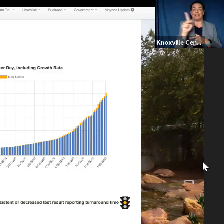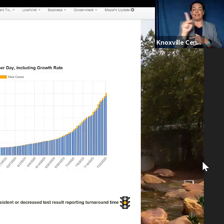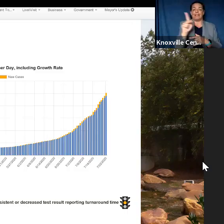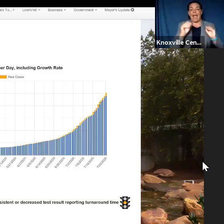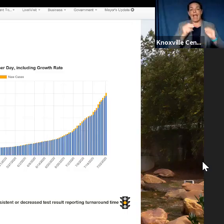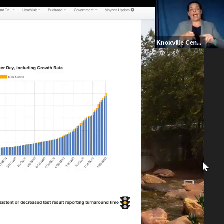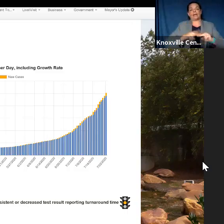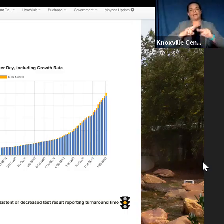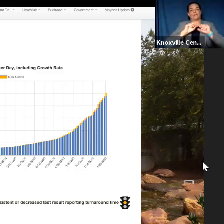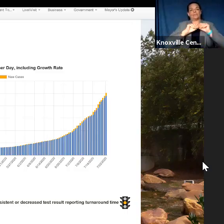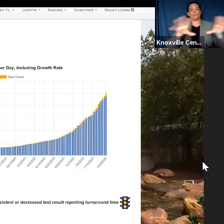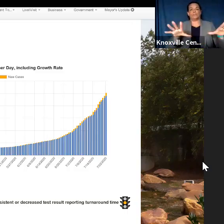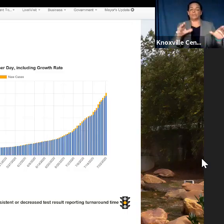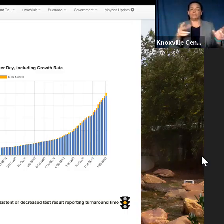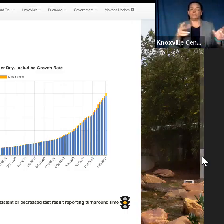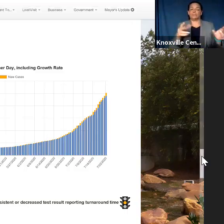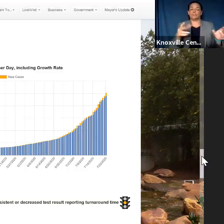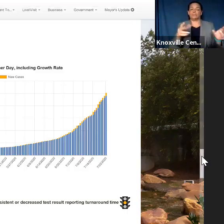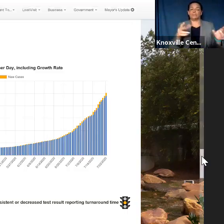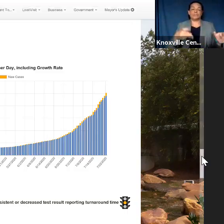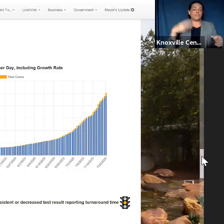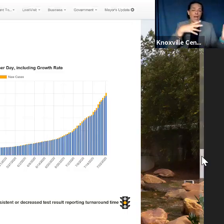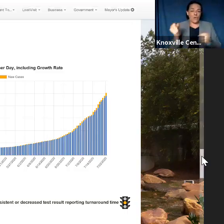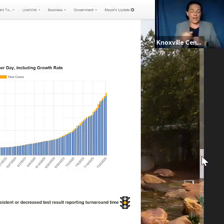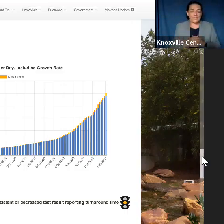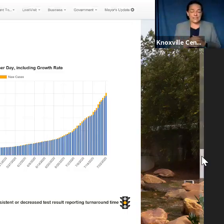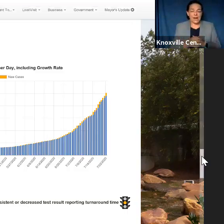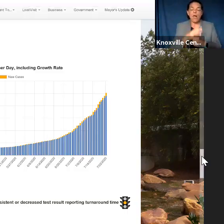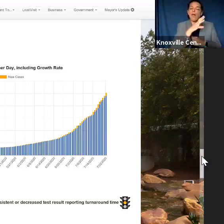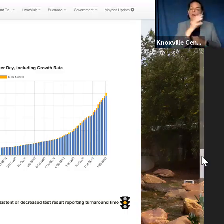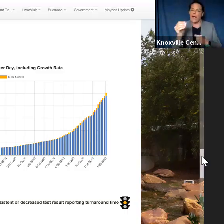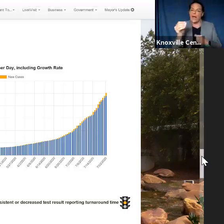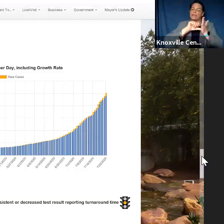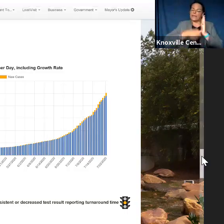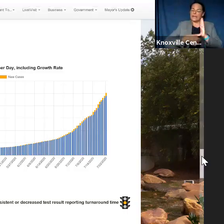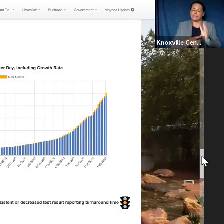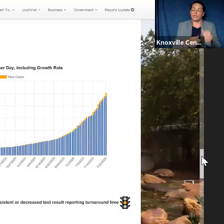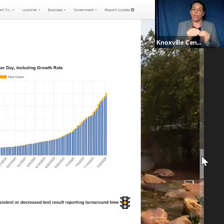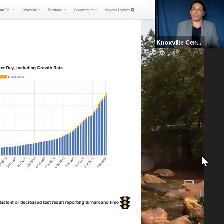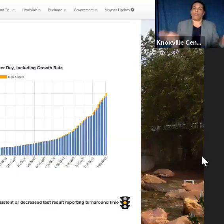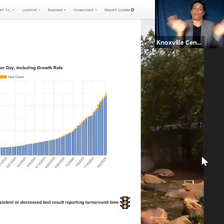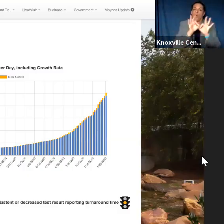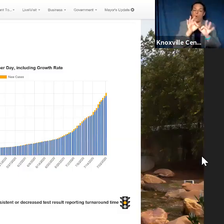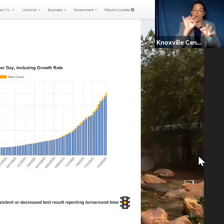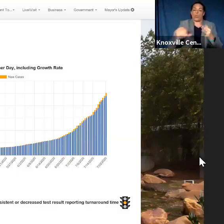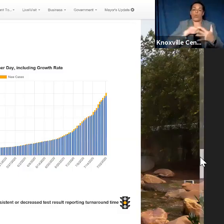This continues to reinforce the critical importance of the 5 core actions.